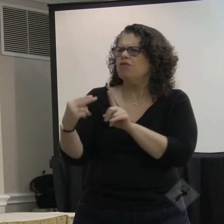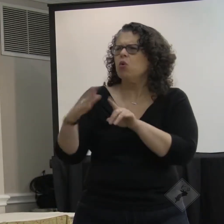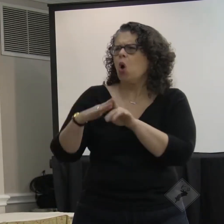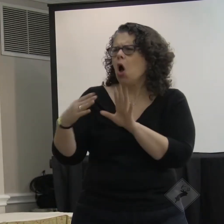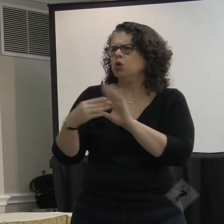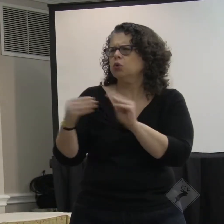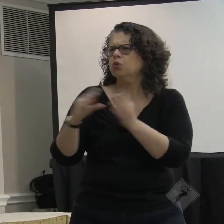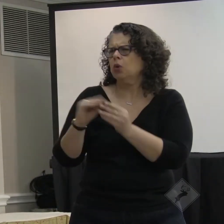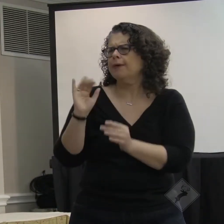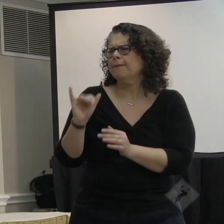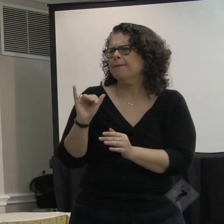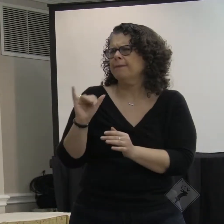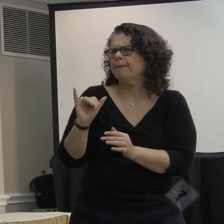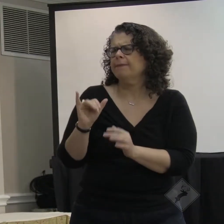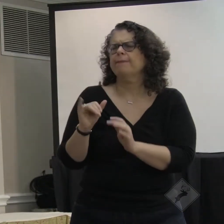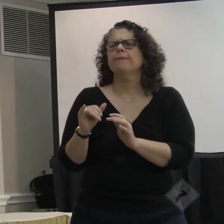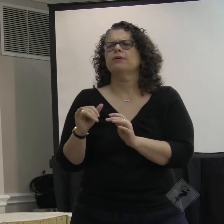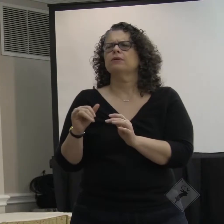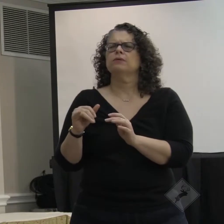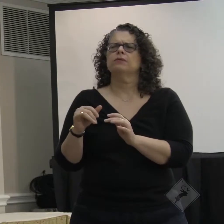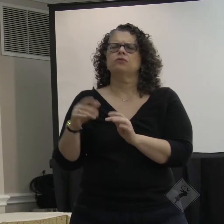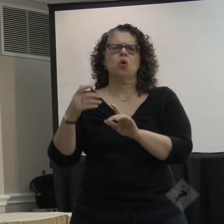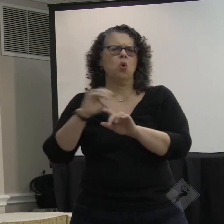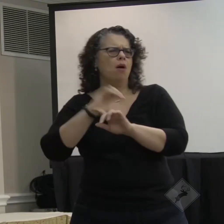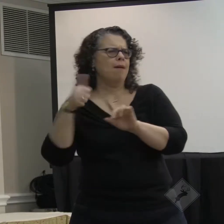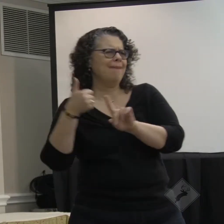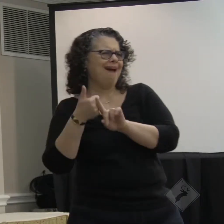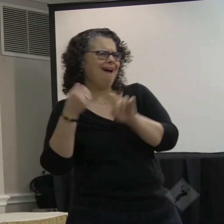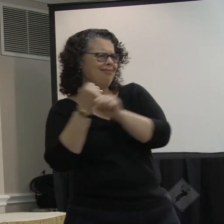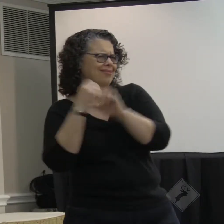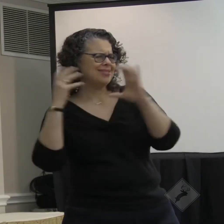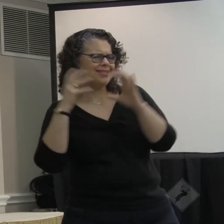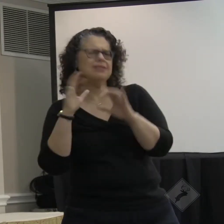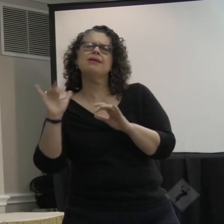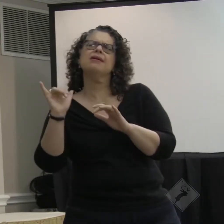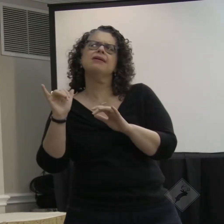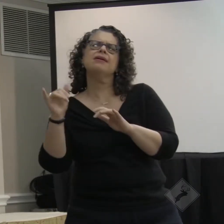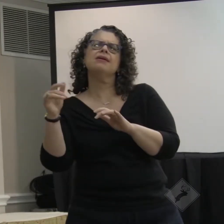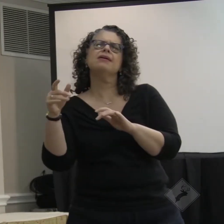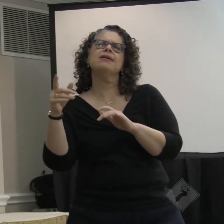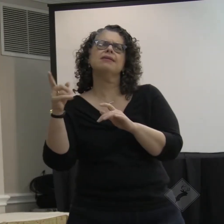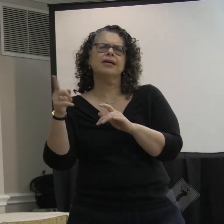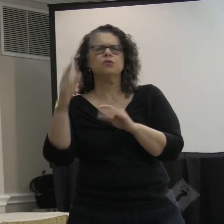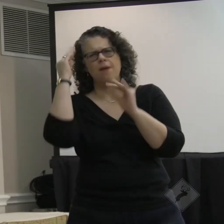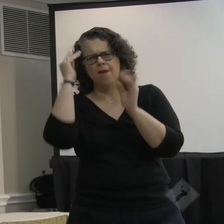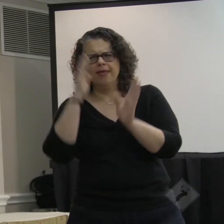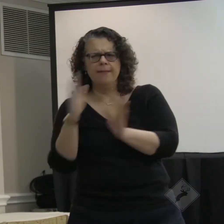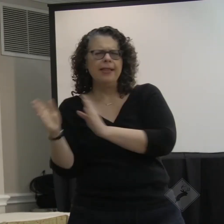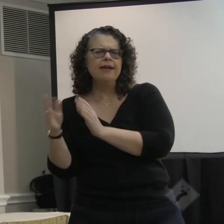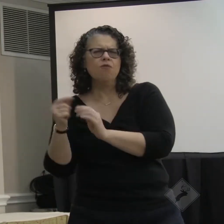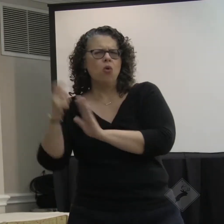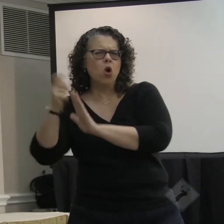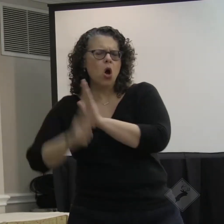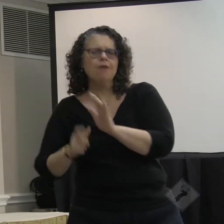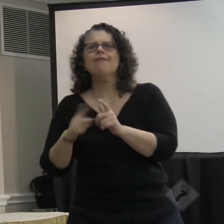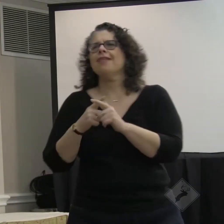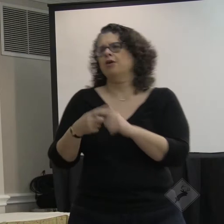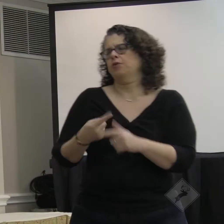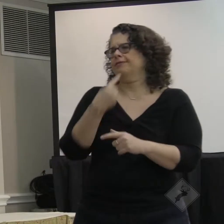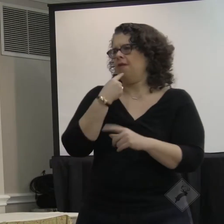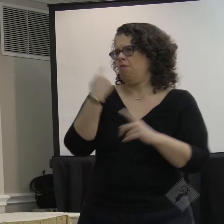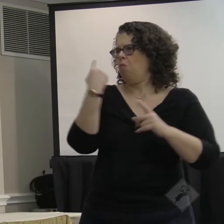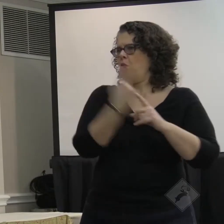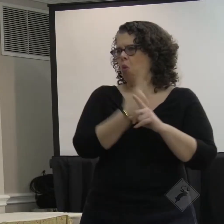of a behind-the-scenes look at what they and the editor were discussing and where they're going with this, so that then you can provide a